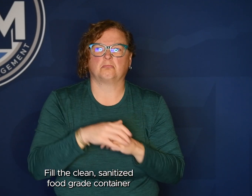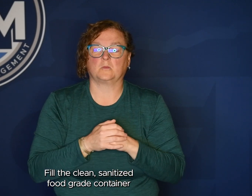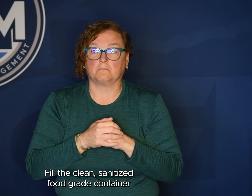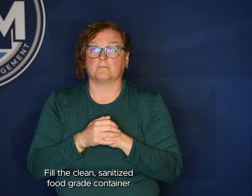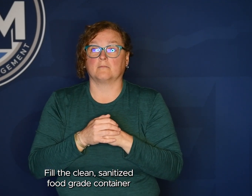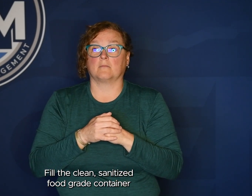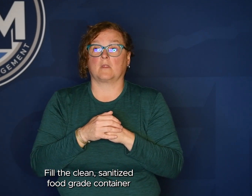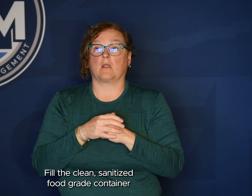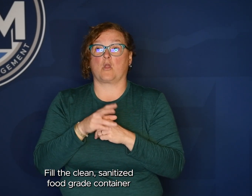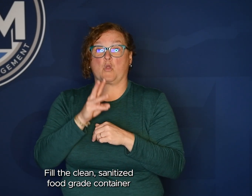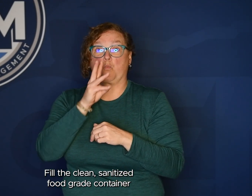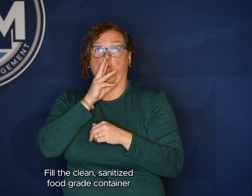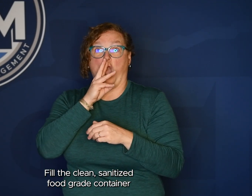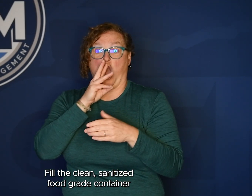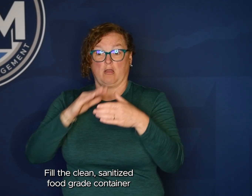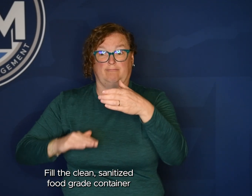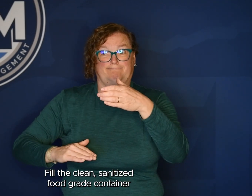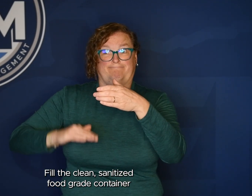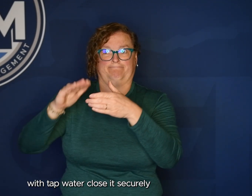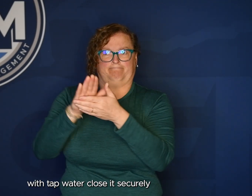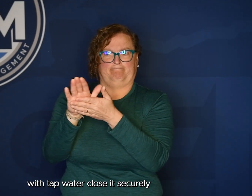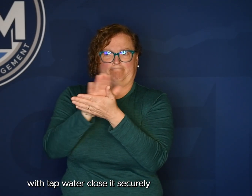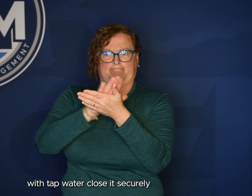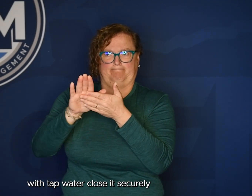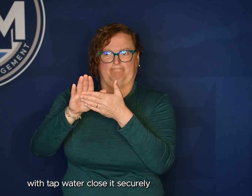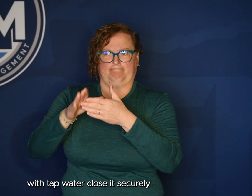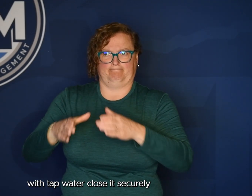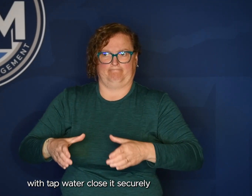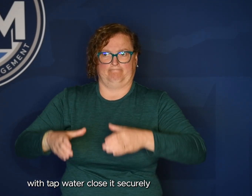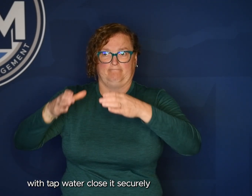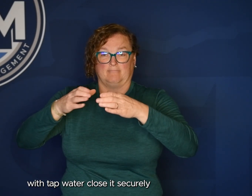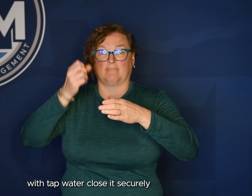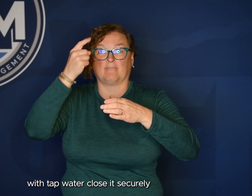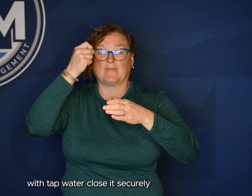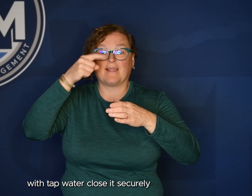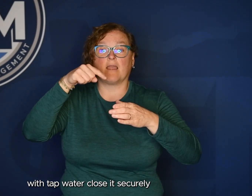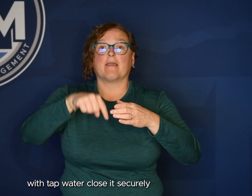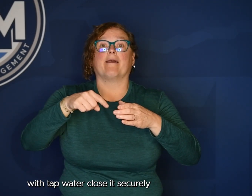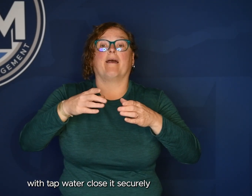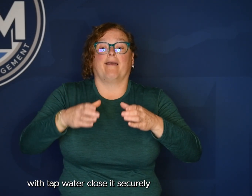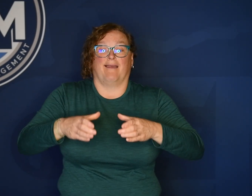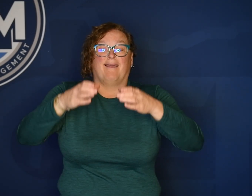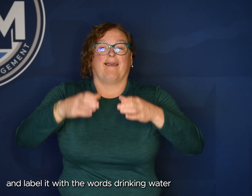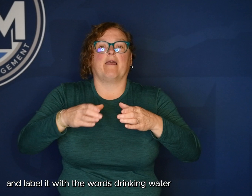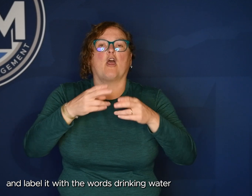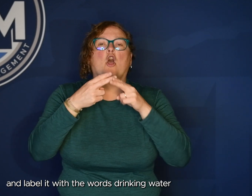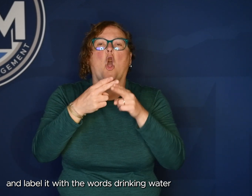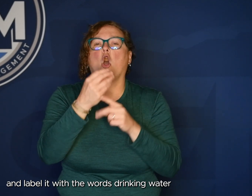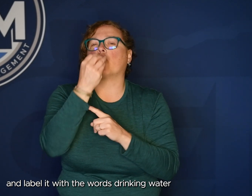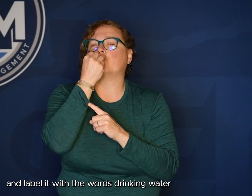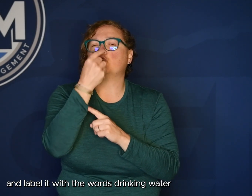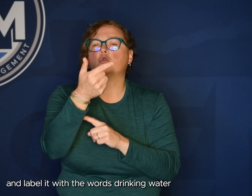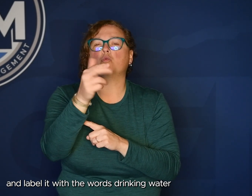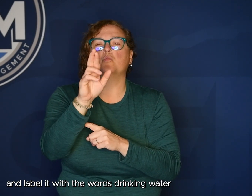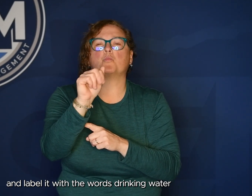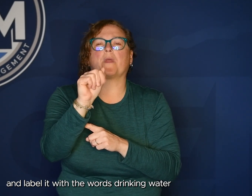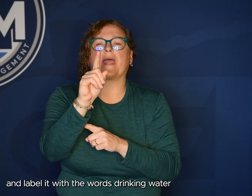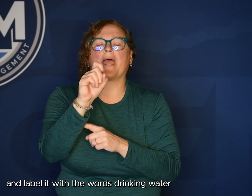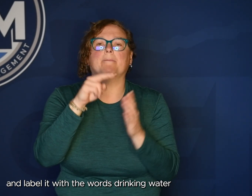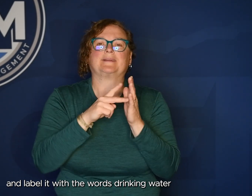clean, sanitized food-grade container with tap water, close it securely, and label it with the words "drinking